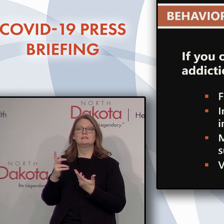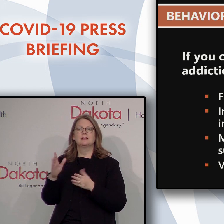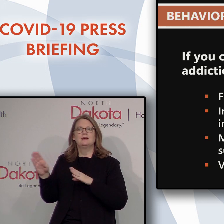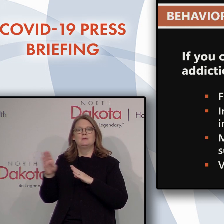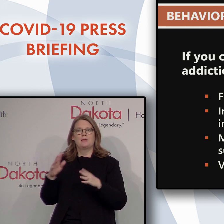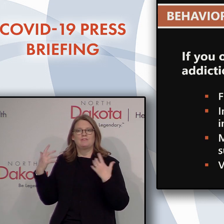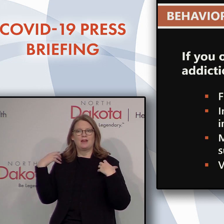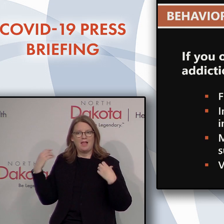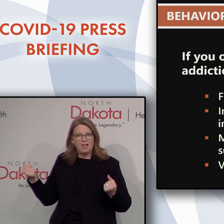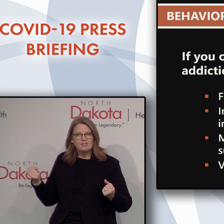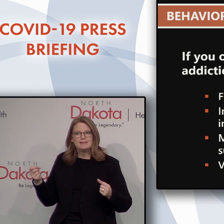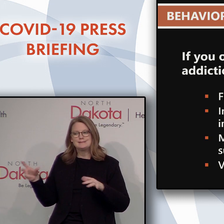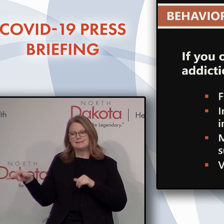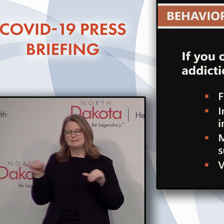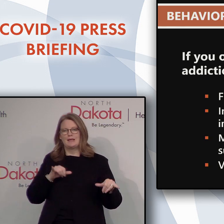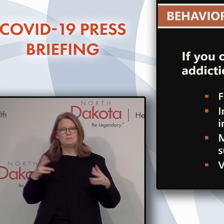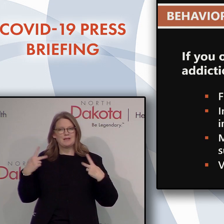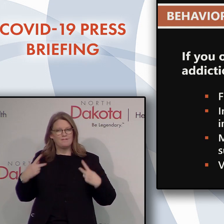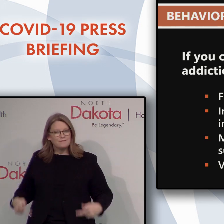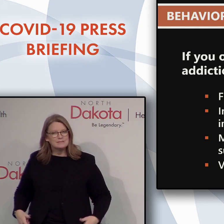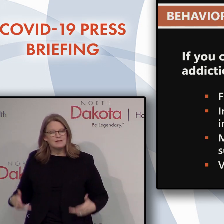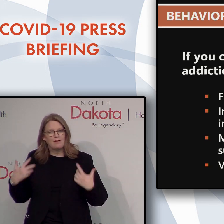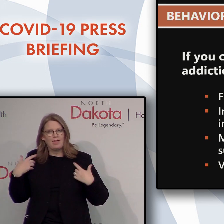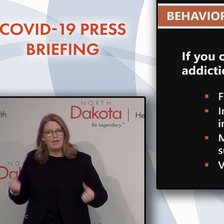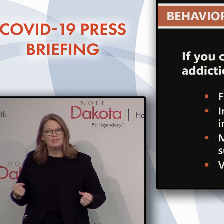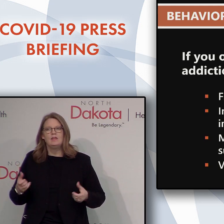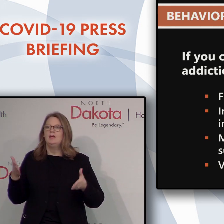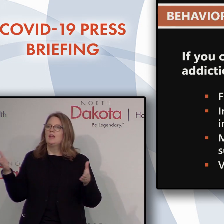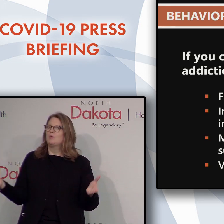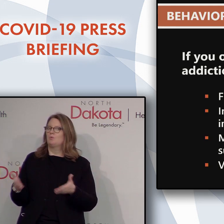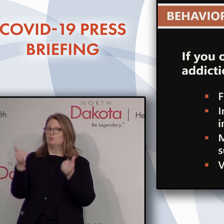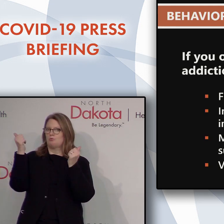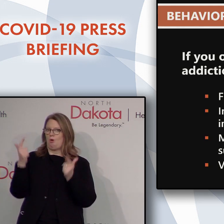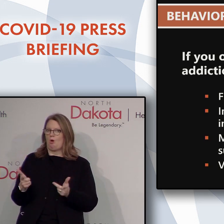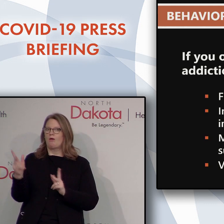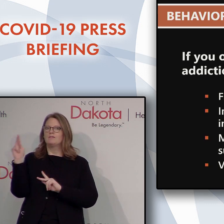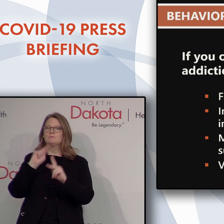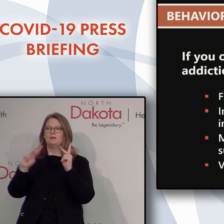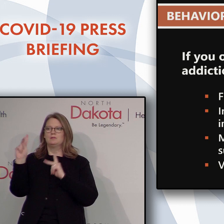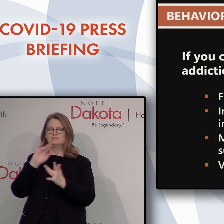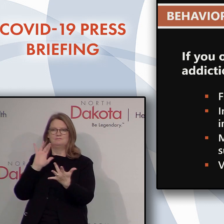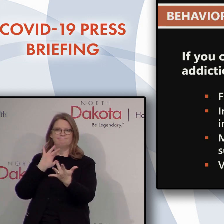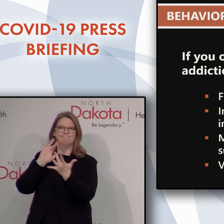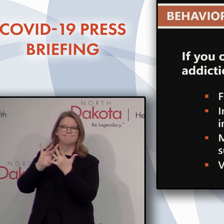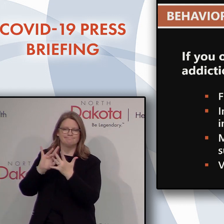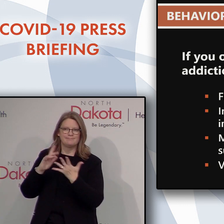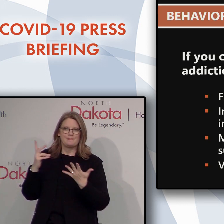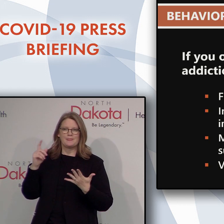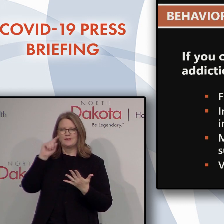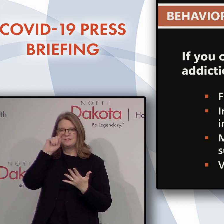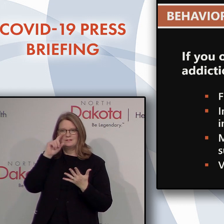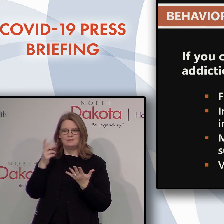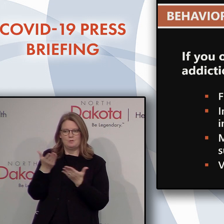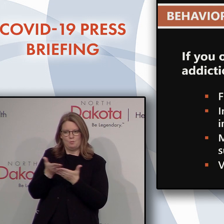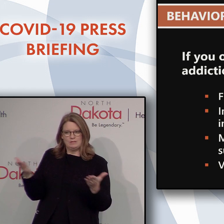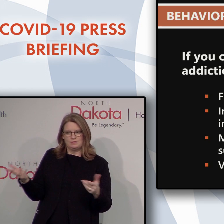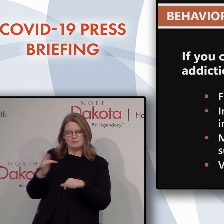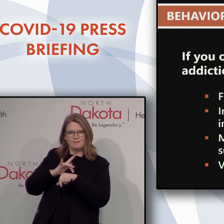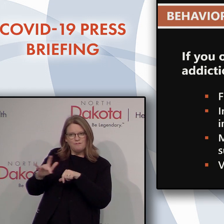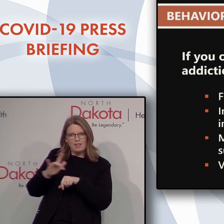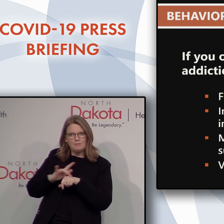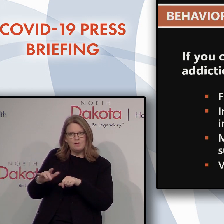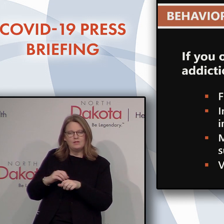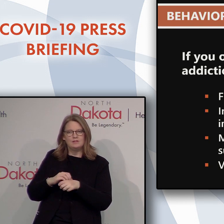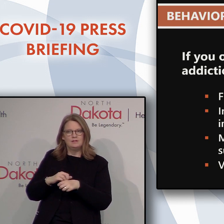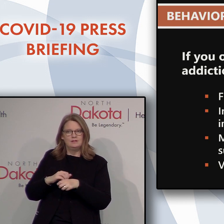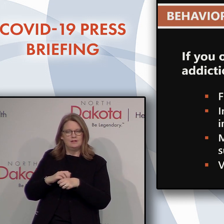just as important as our physical health, and we encourage all North Dakotans to reach out and take advantage of the many resources available to help